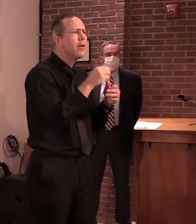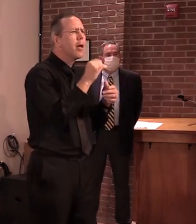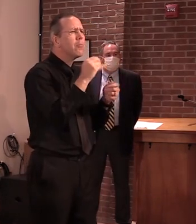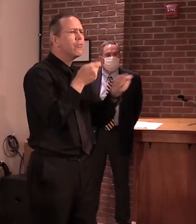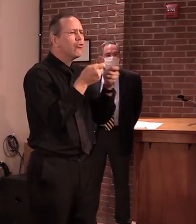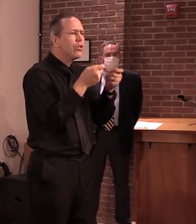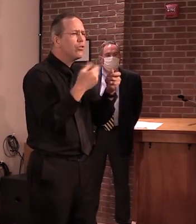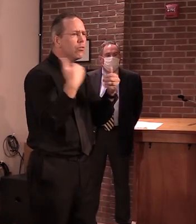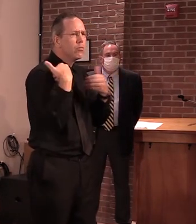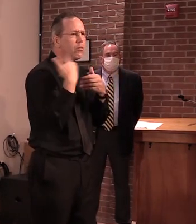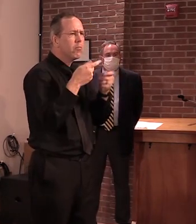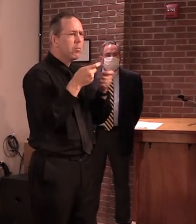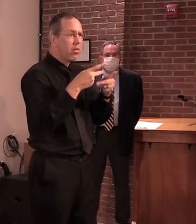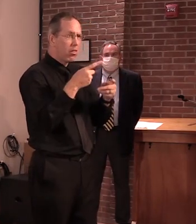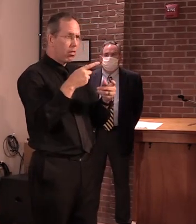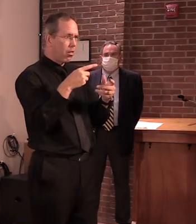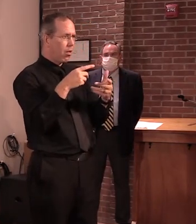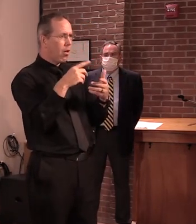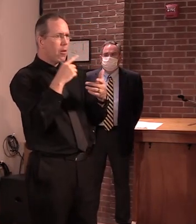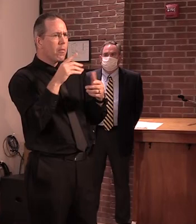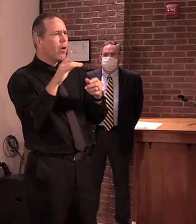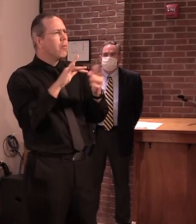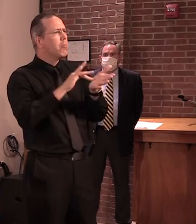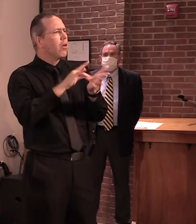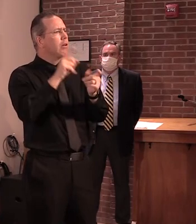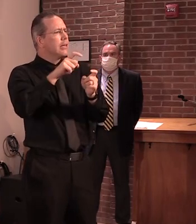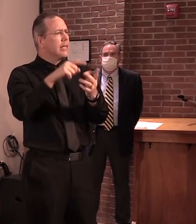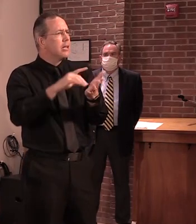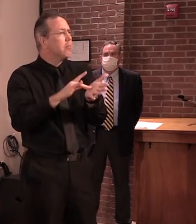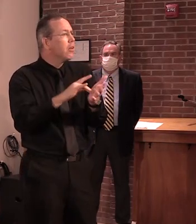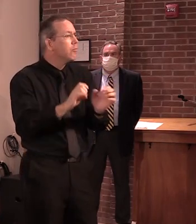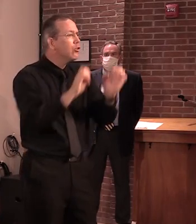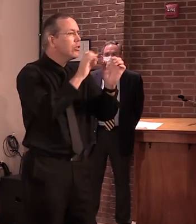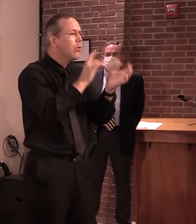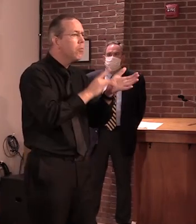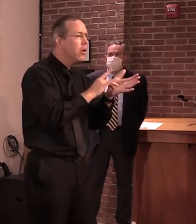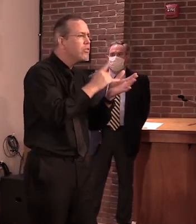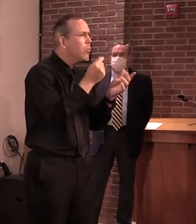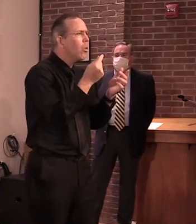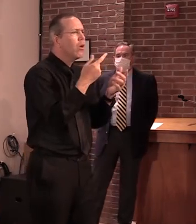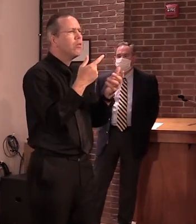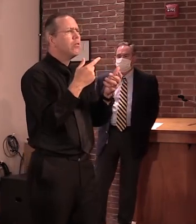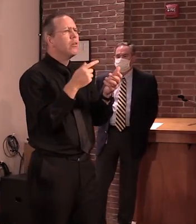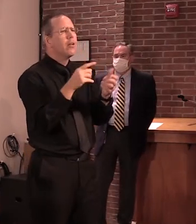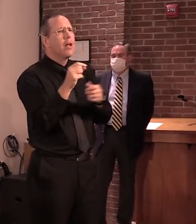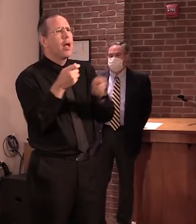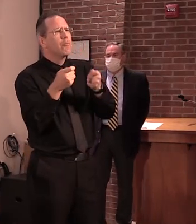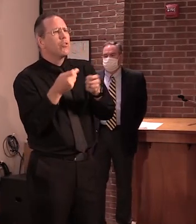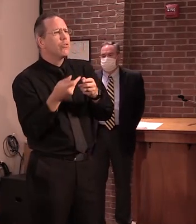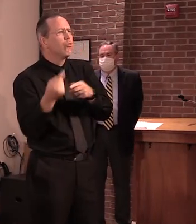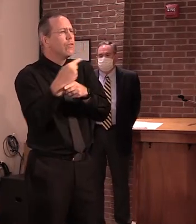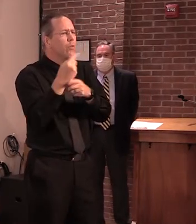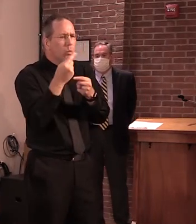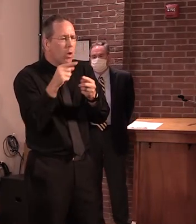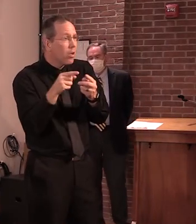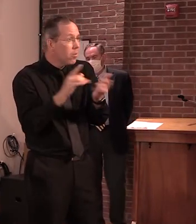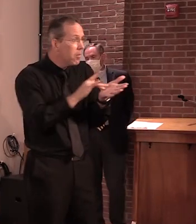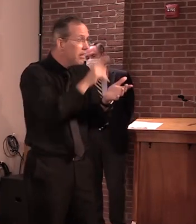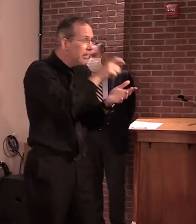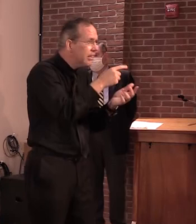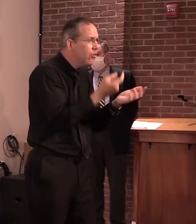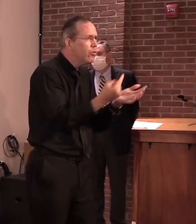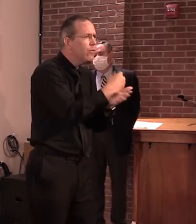the medical review was interpreted as an administrative review, was combined and interpreted as the